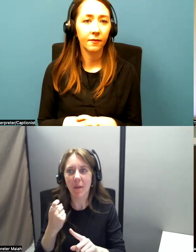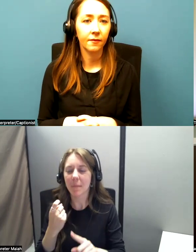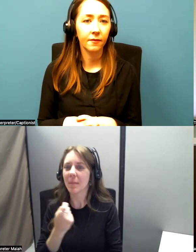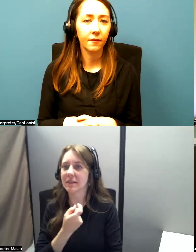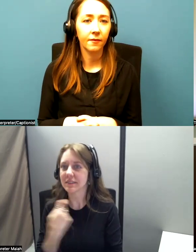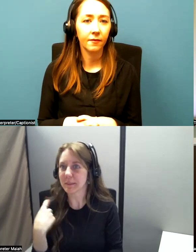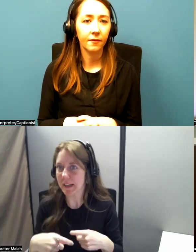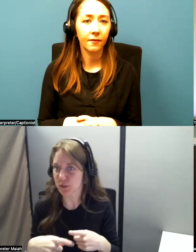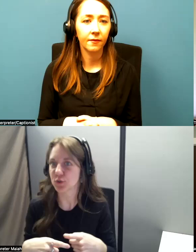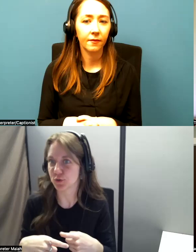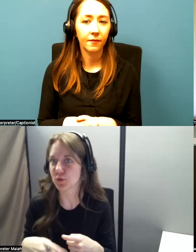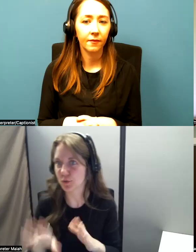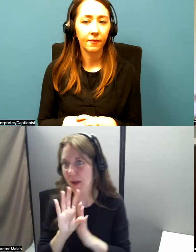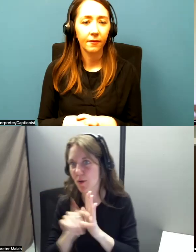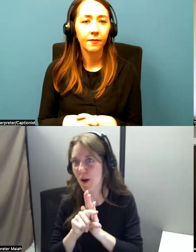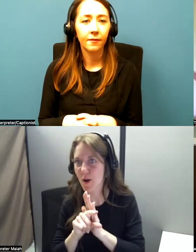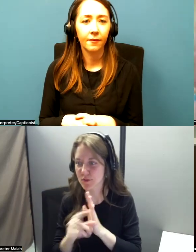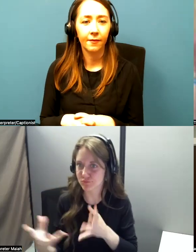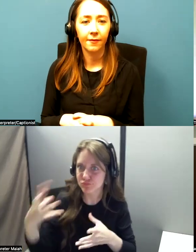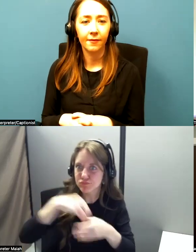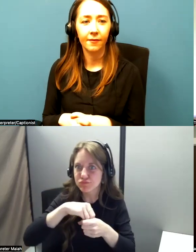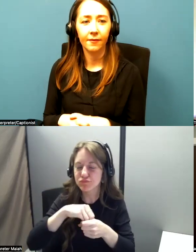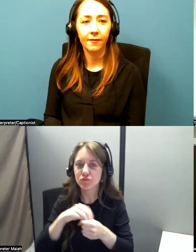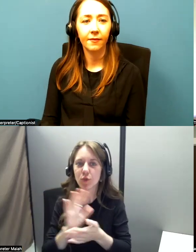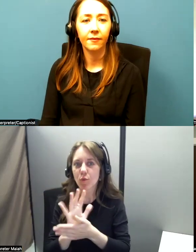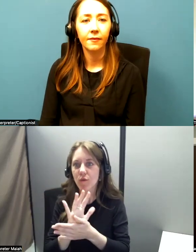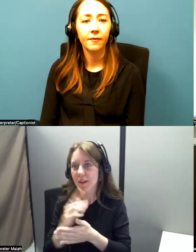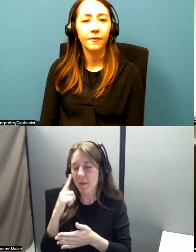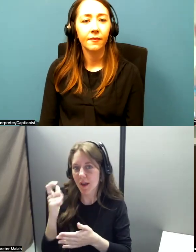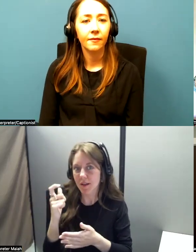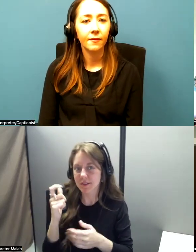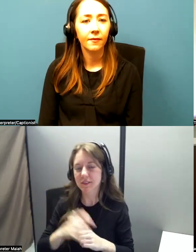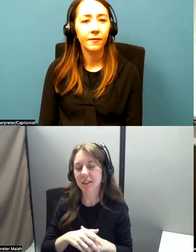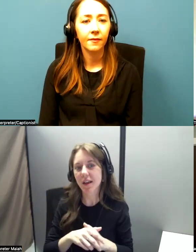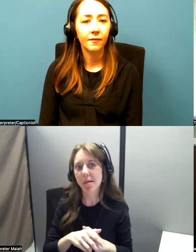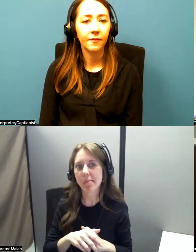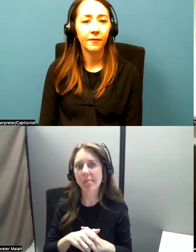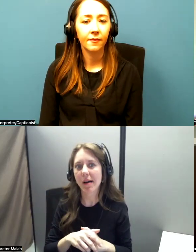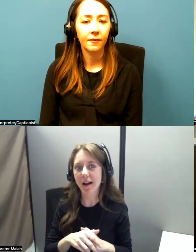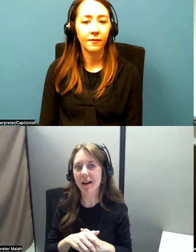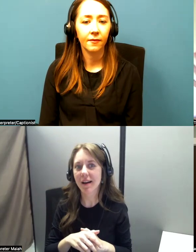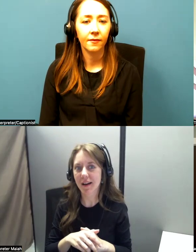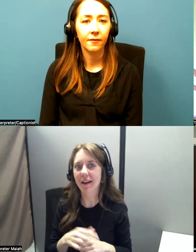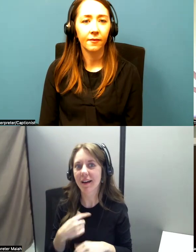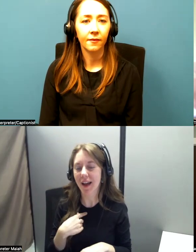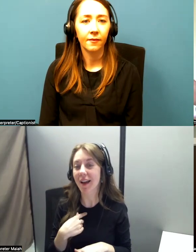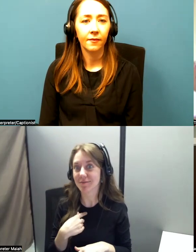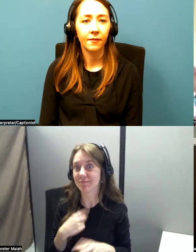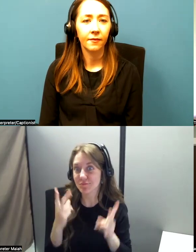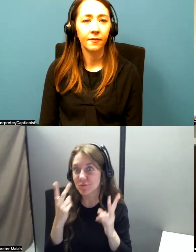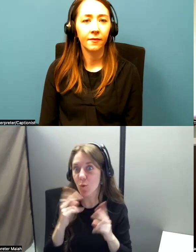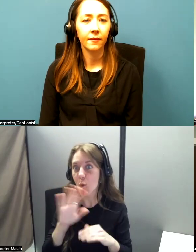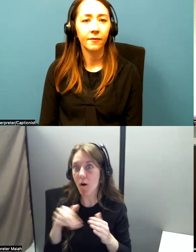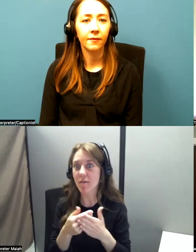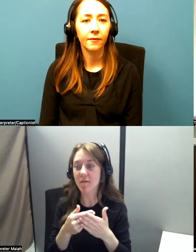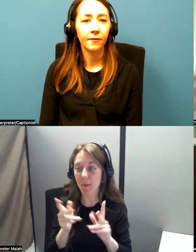and incorporate them into the movie because not, I want to see other people and family in the movie? Did you like